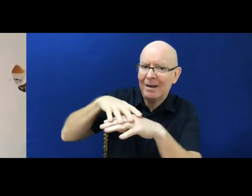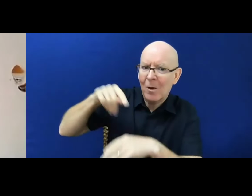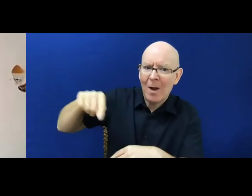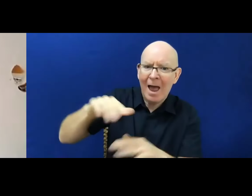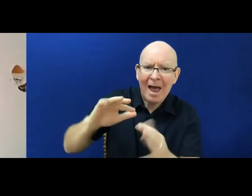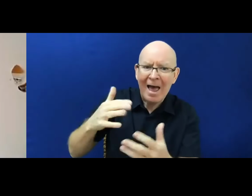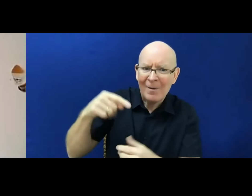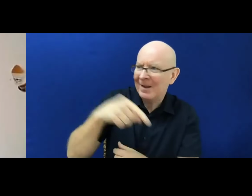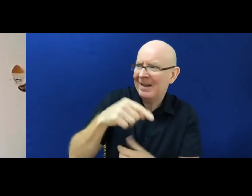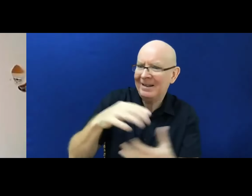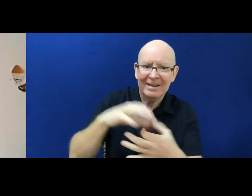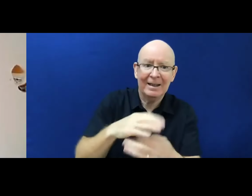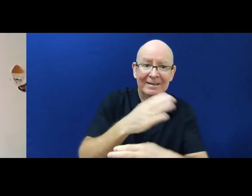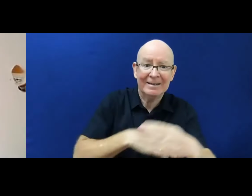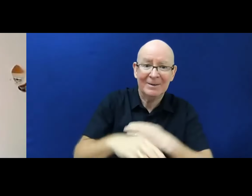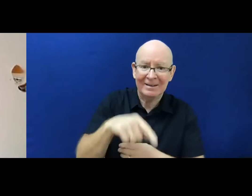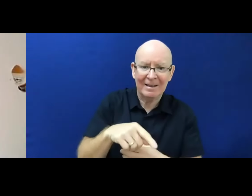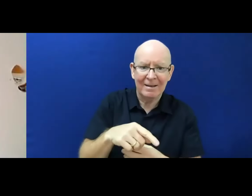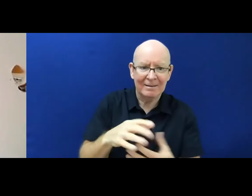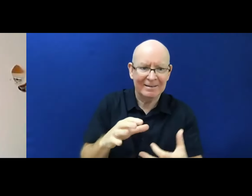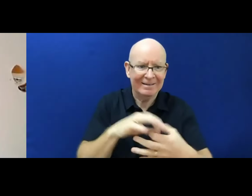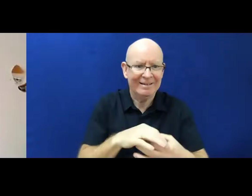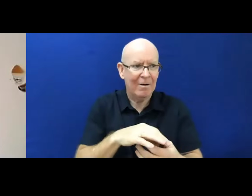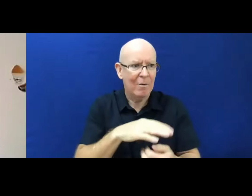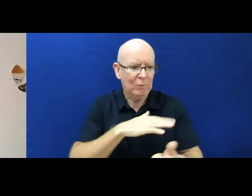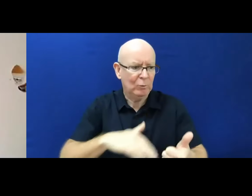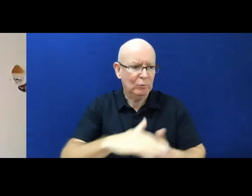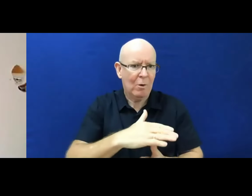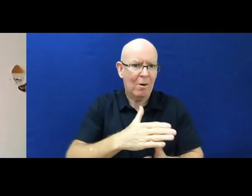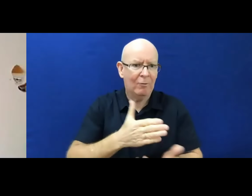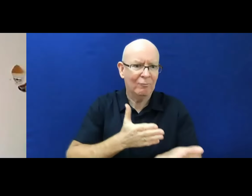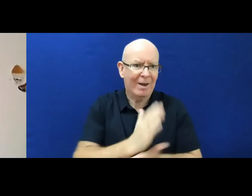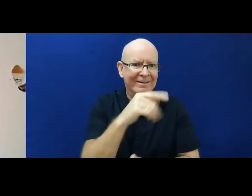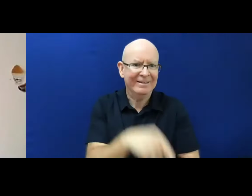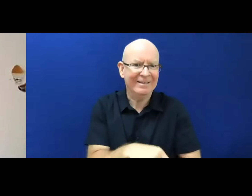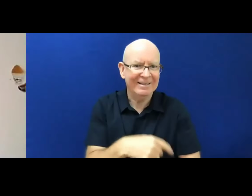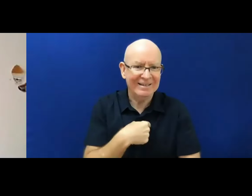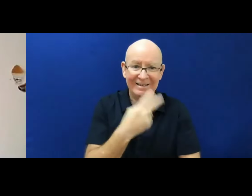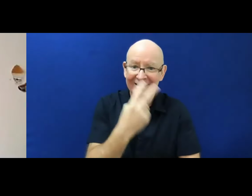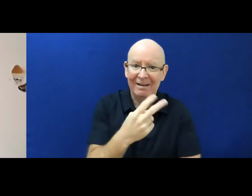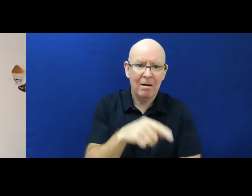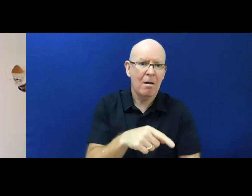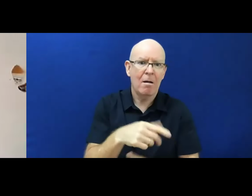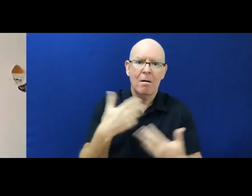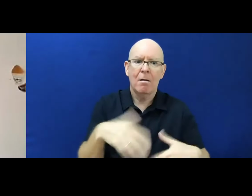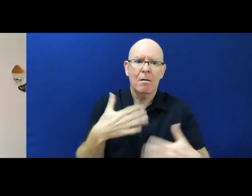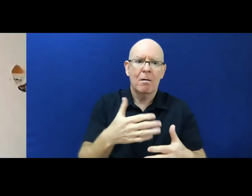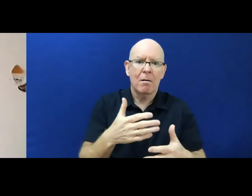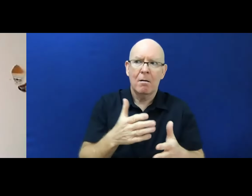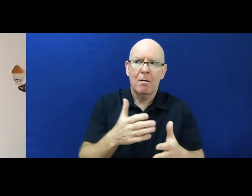have more time to dedicate. So when you work with the Commission as a researcher, we really need to be flexible, we